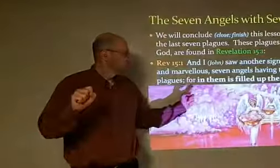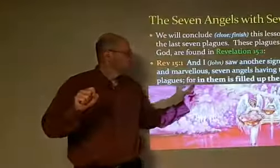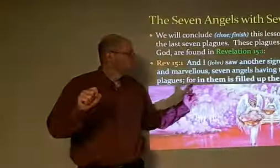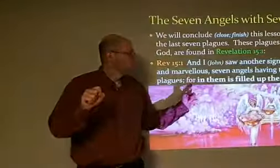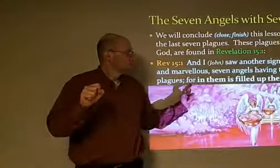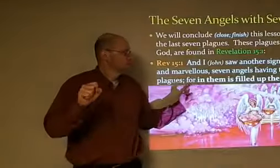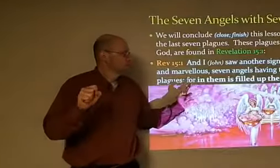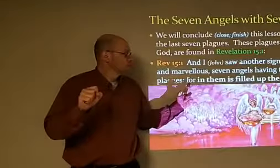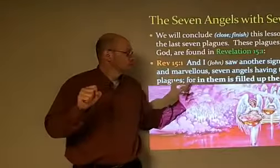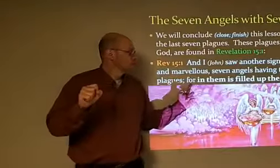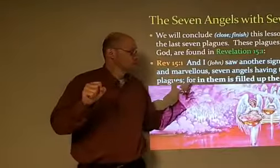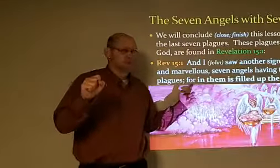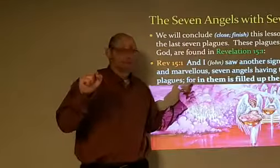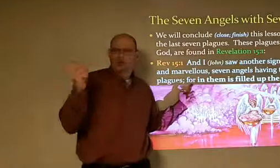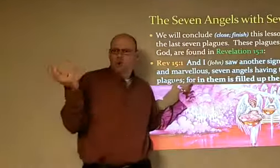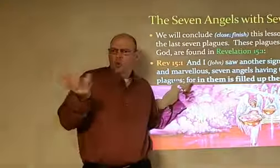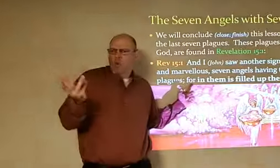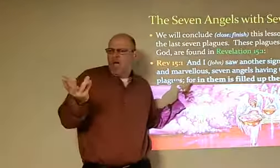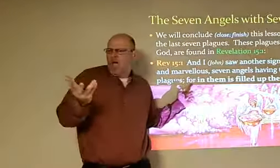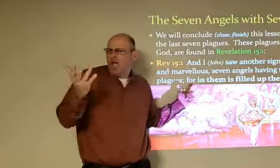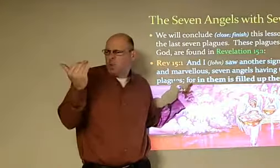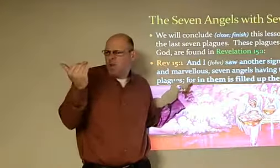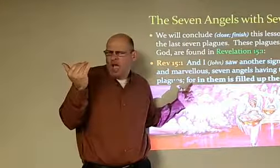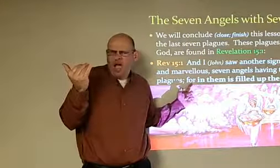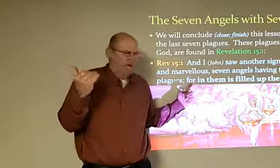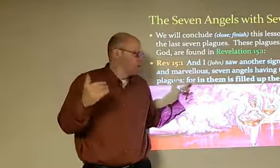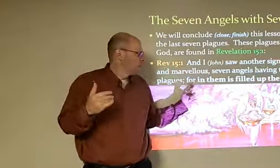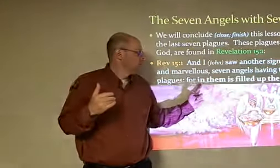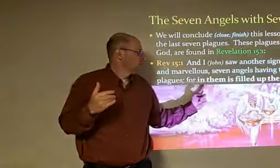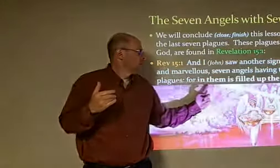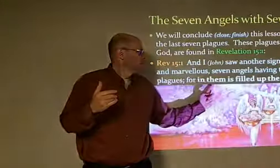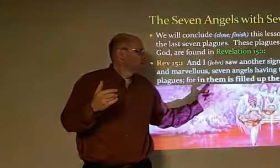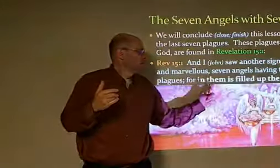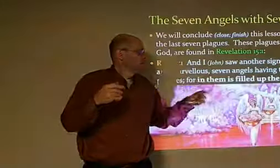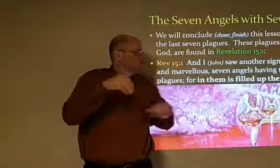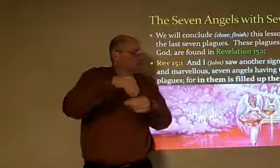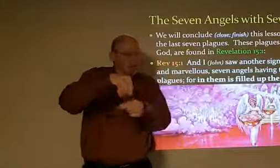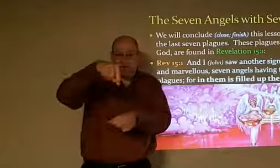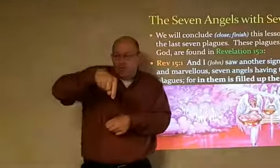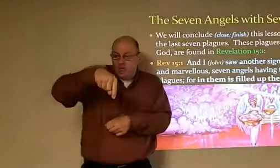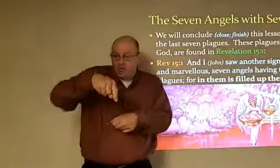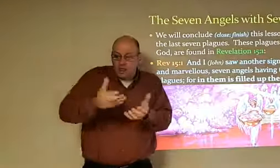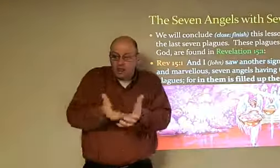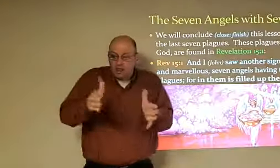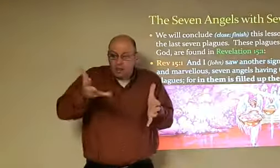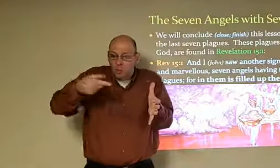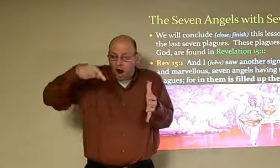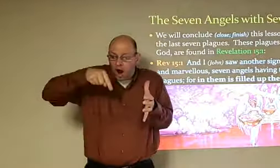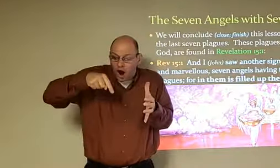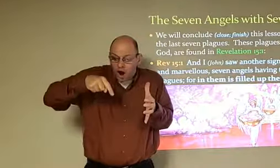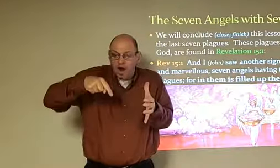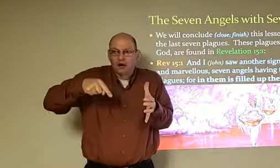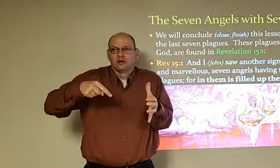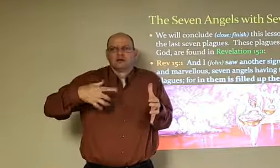Seven last plagues. And so what is it about? Well, continuing with the scripture, "For